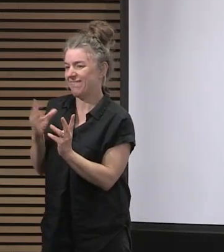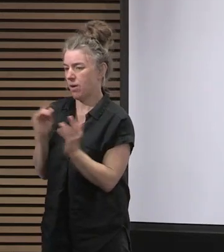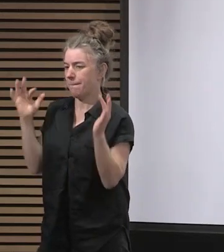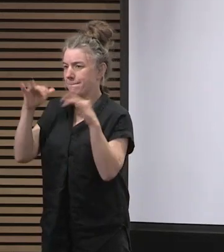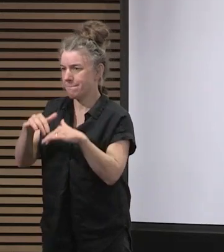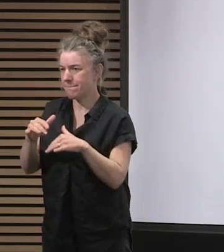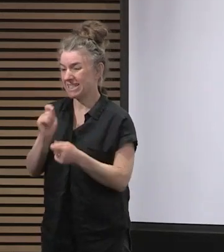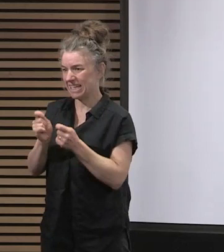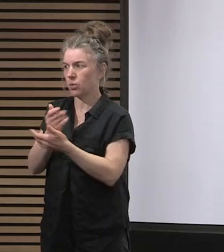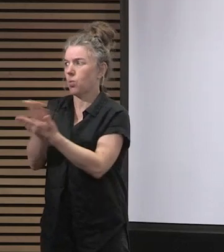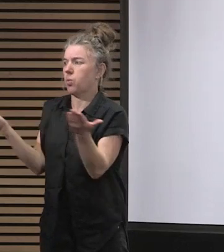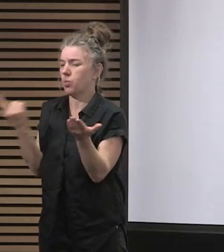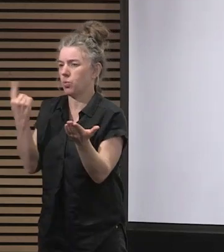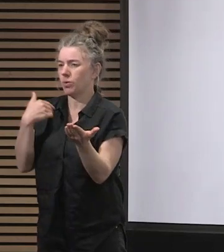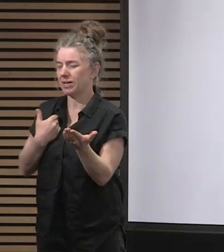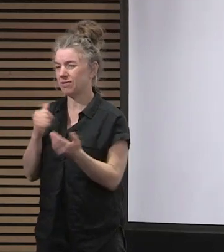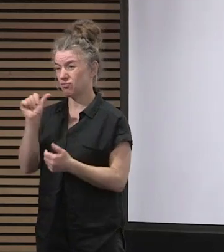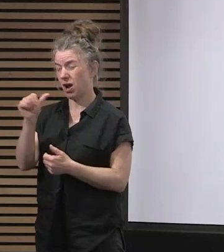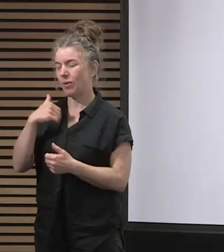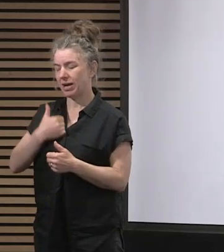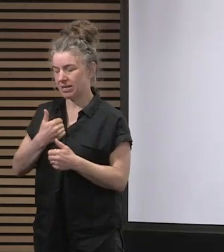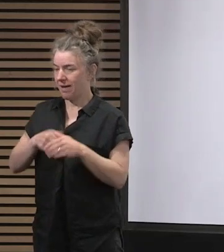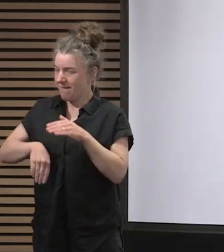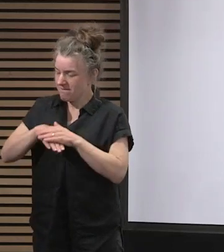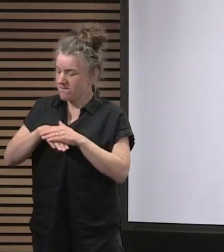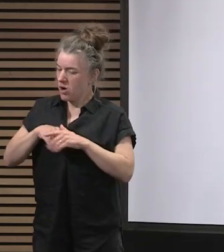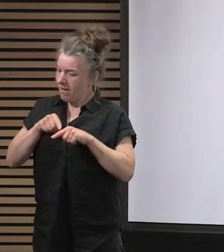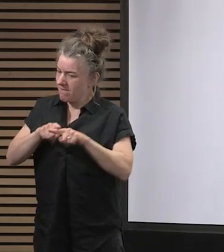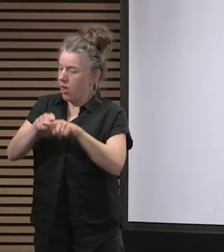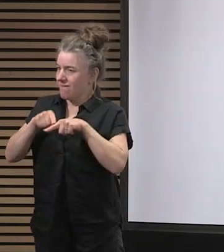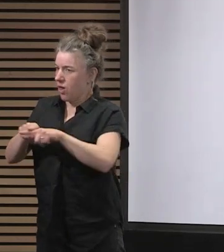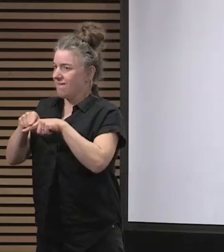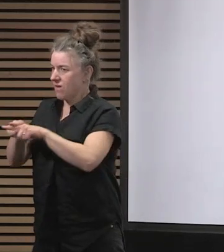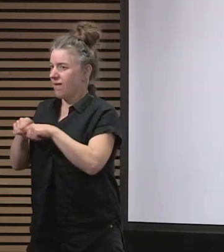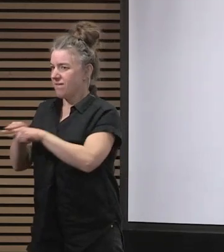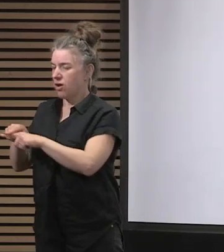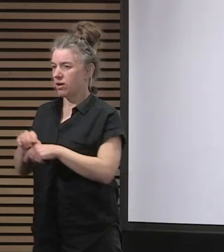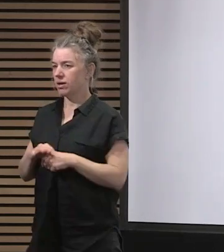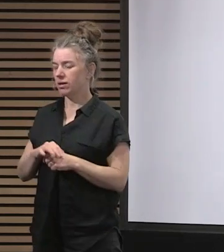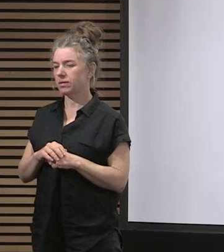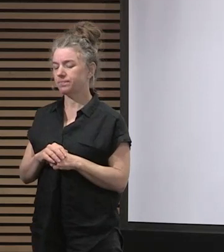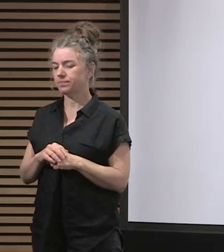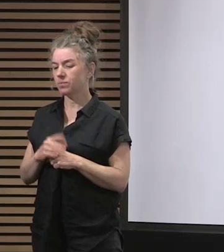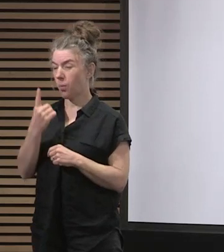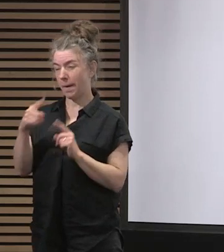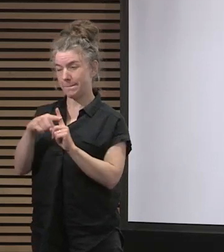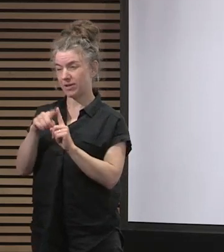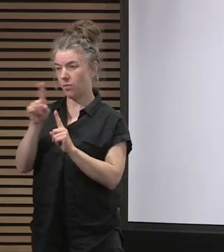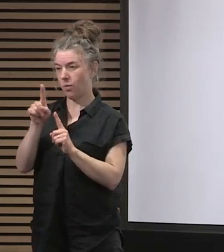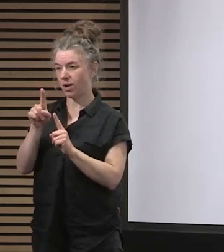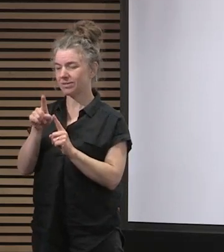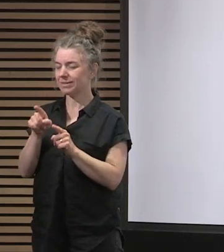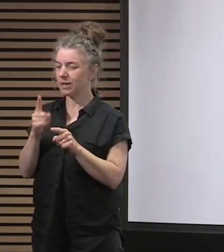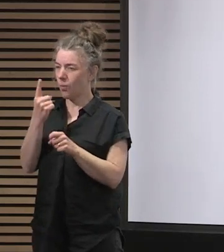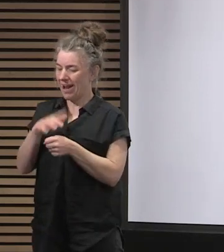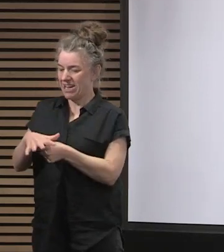very important to be extremely thorough in these sorts of situations. One advantage is that it's localised, different